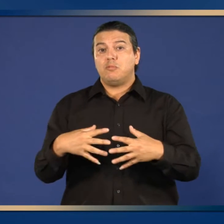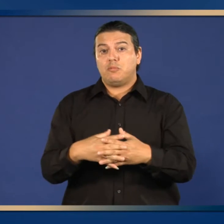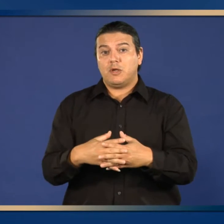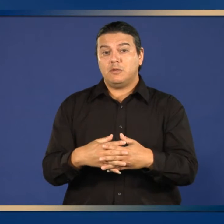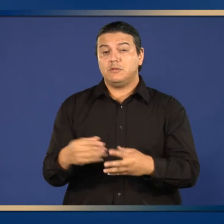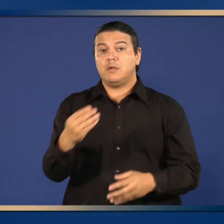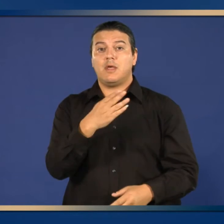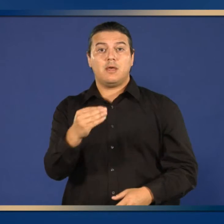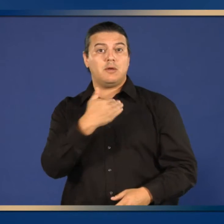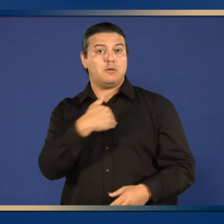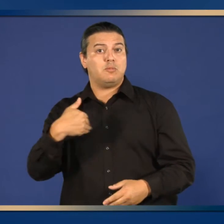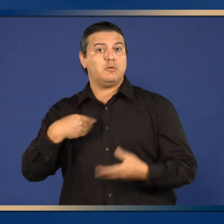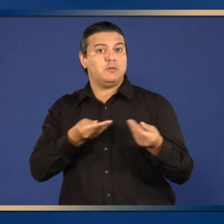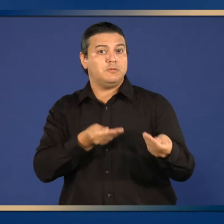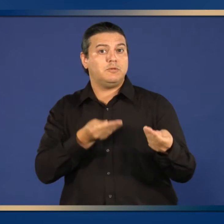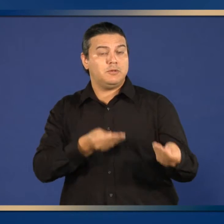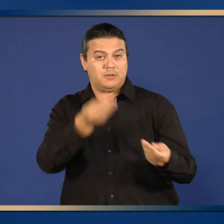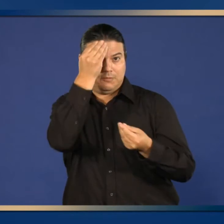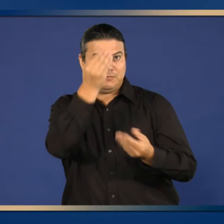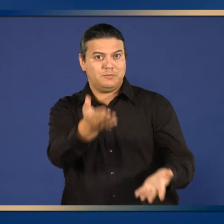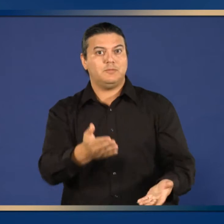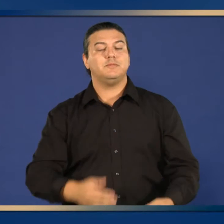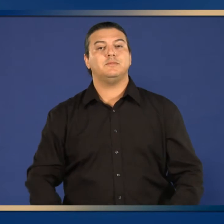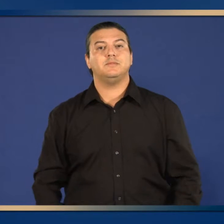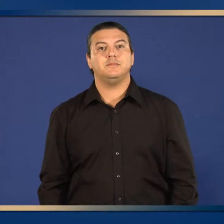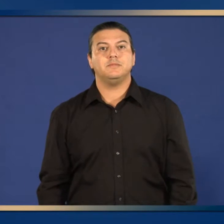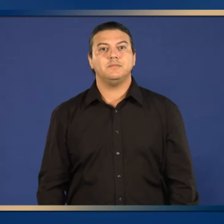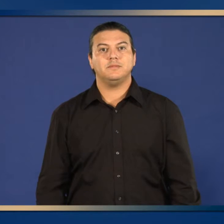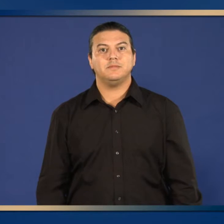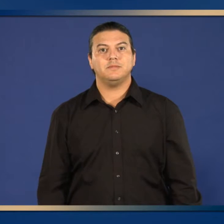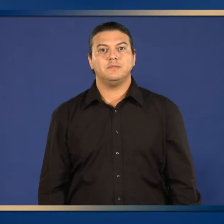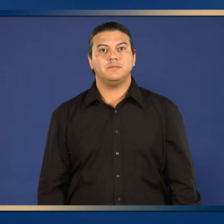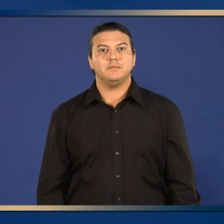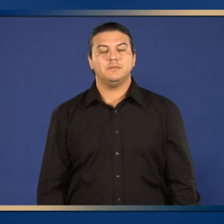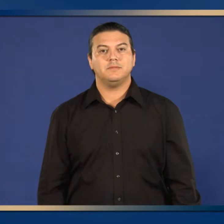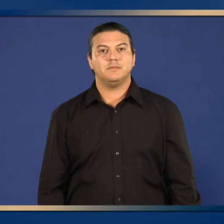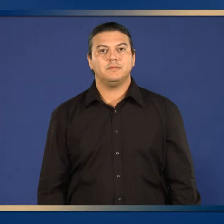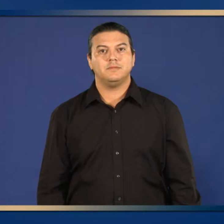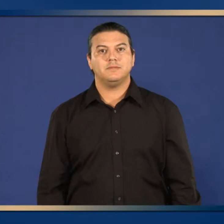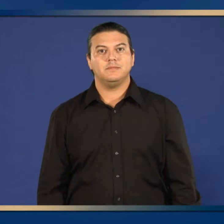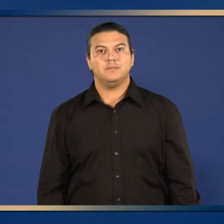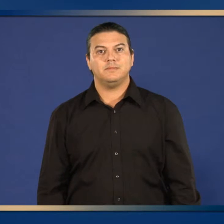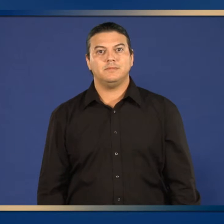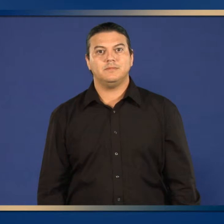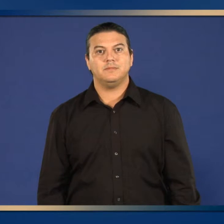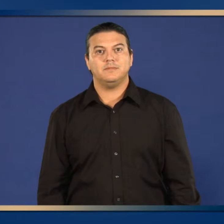smallpox vaccine and pregnancy fact sheet.